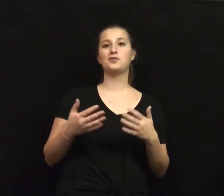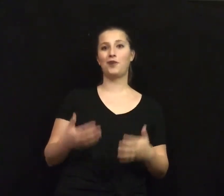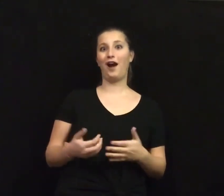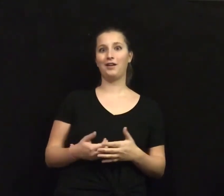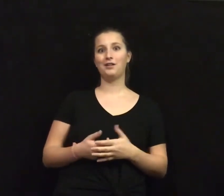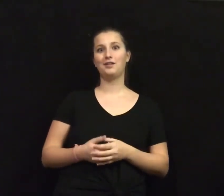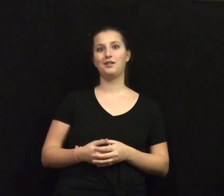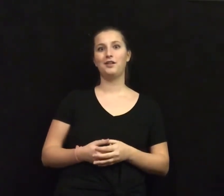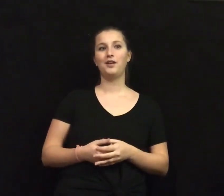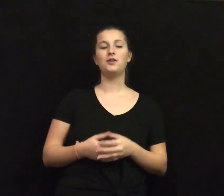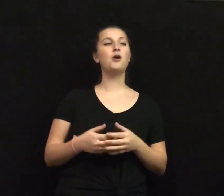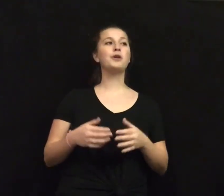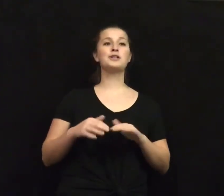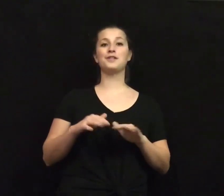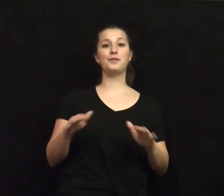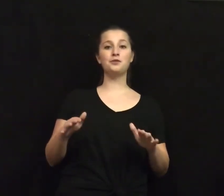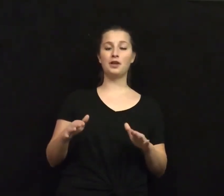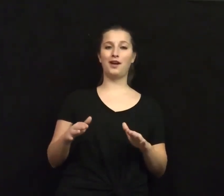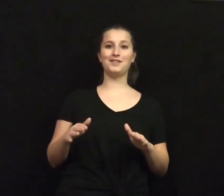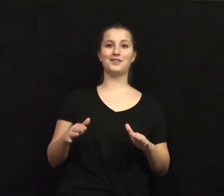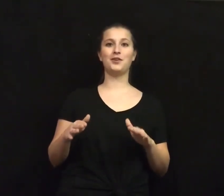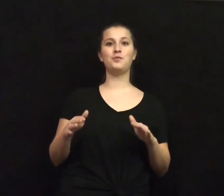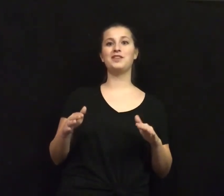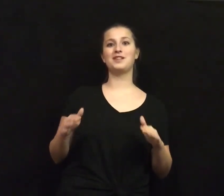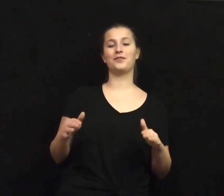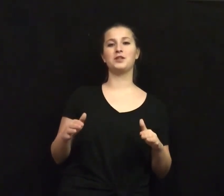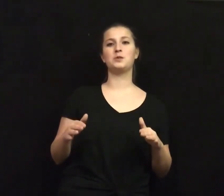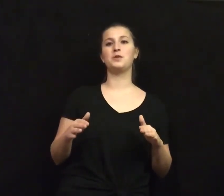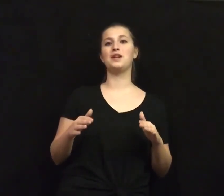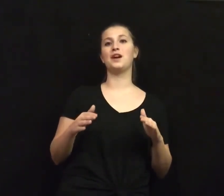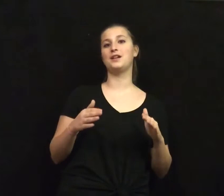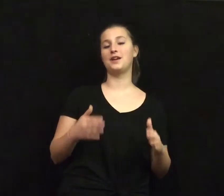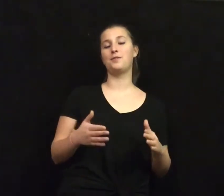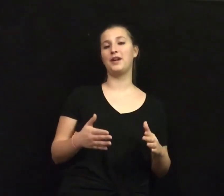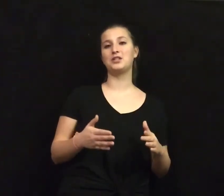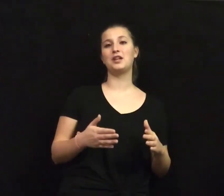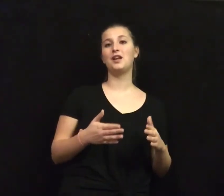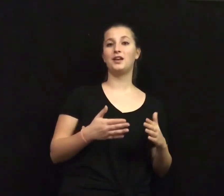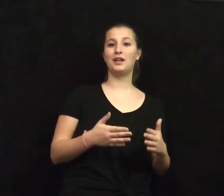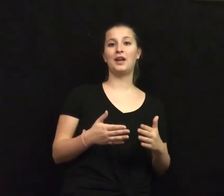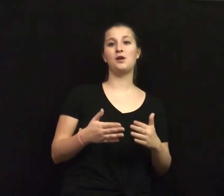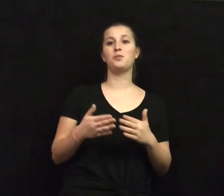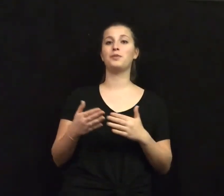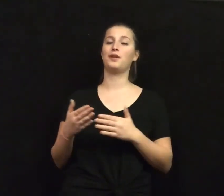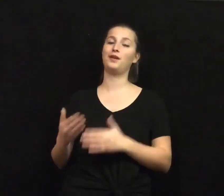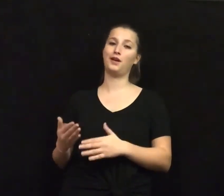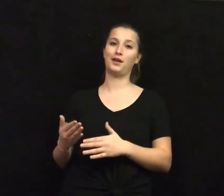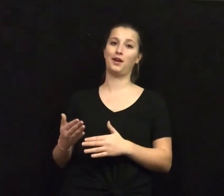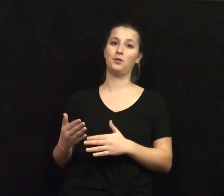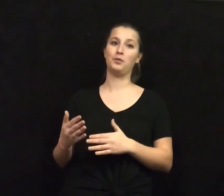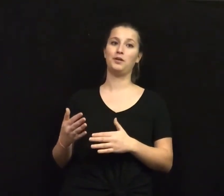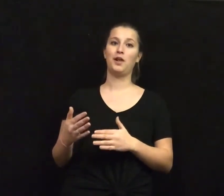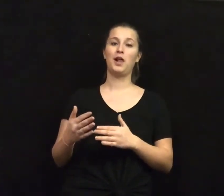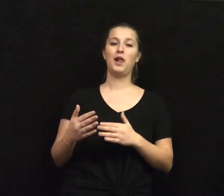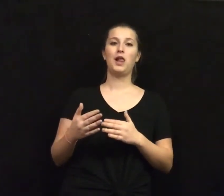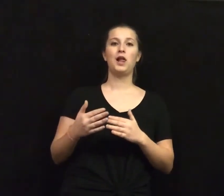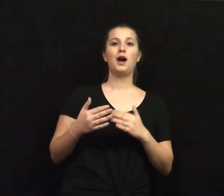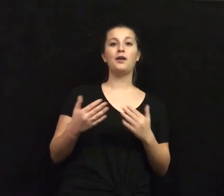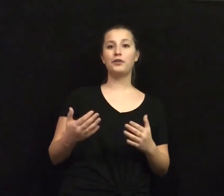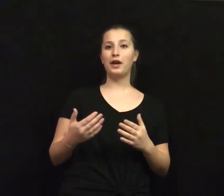try. Knowing just a few signs could be the difference between a deaf patient getting help and not getting help. I've created